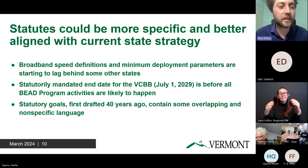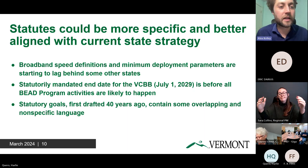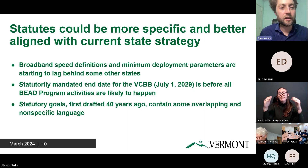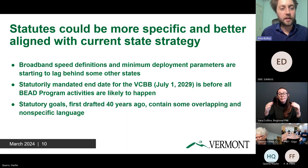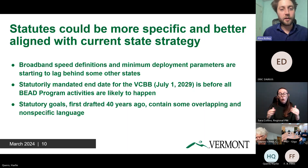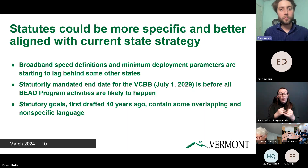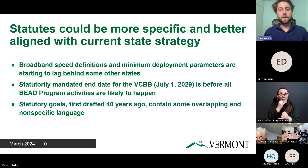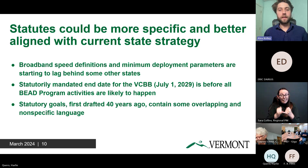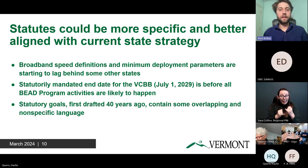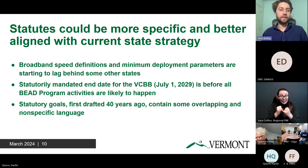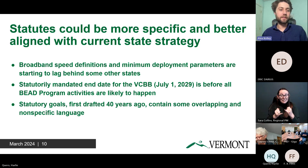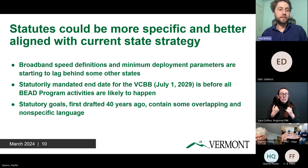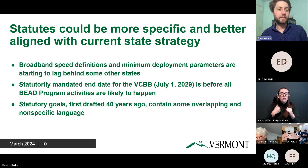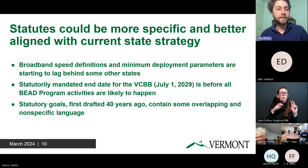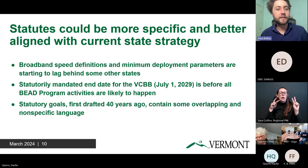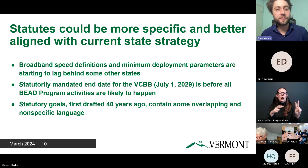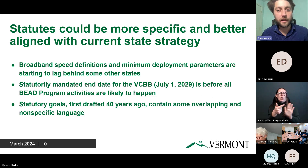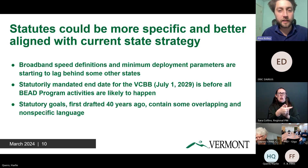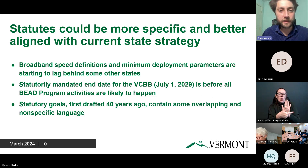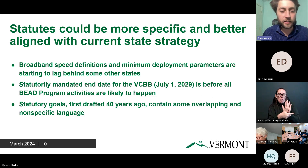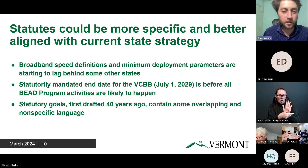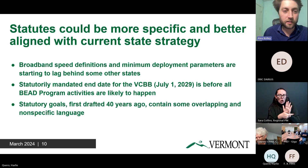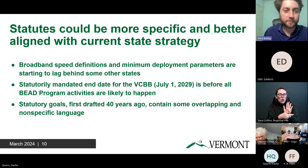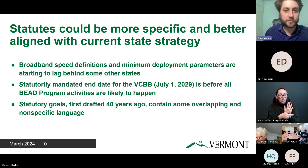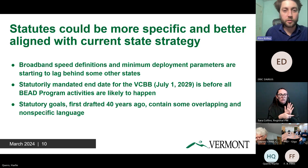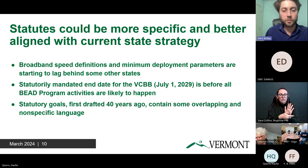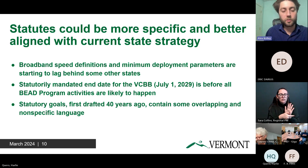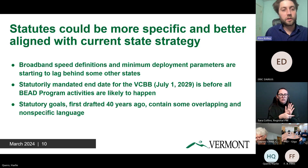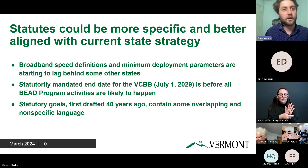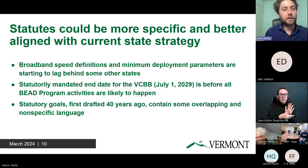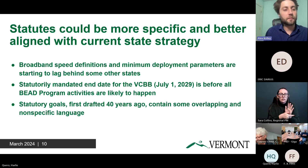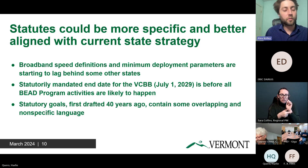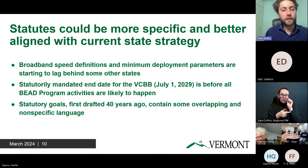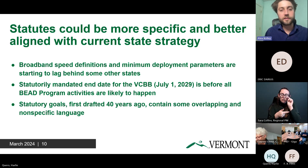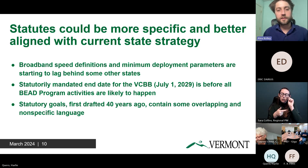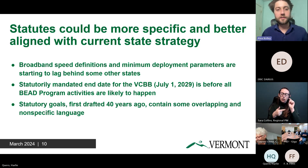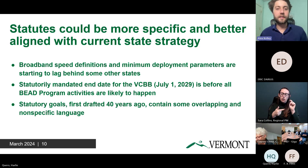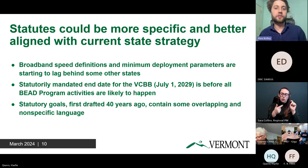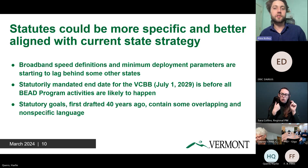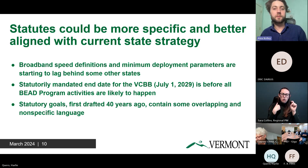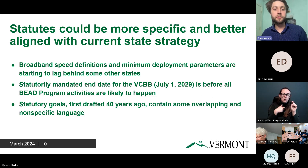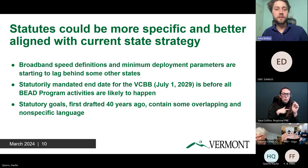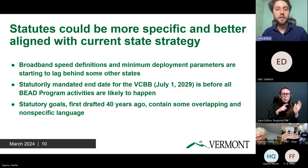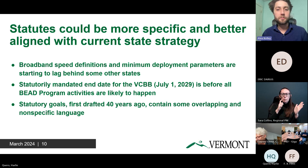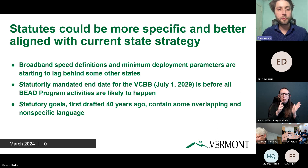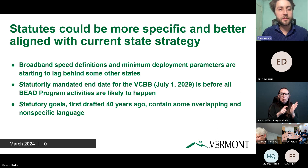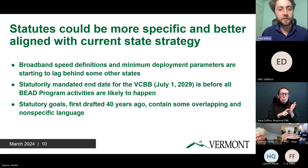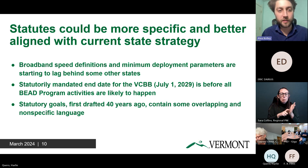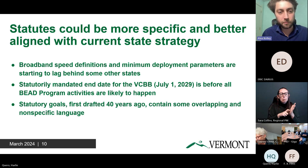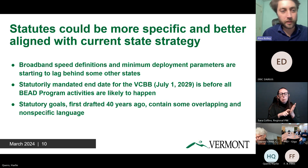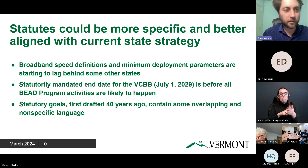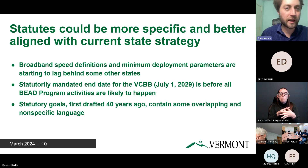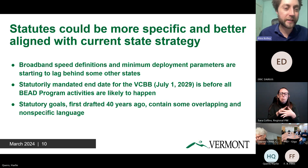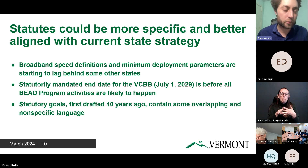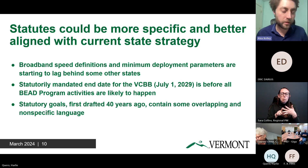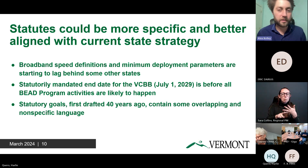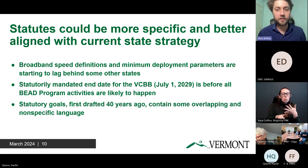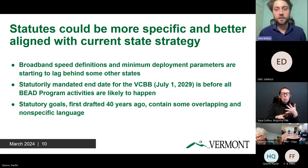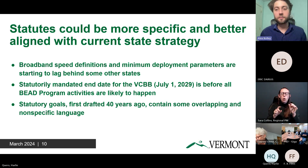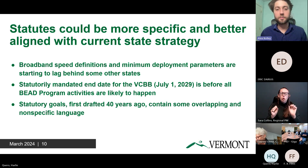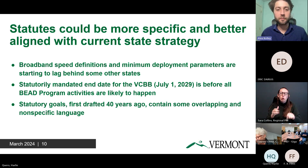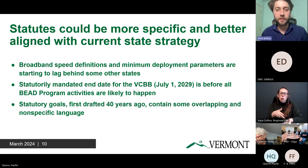the state, and identified a few ways that the statutes could be more specific and better